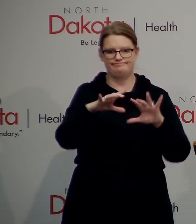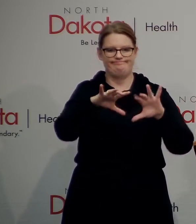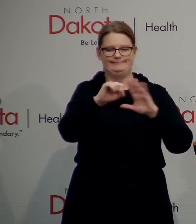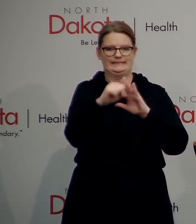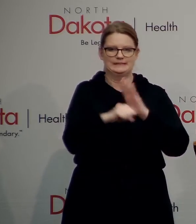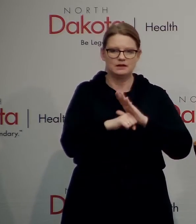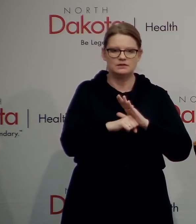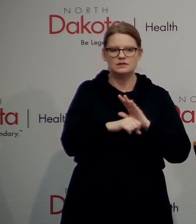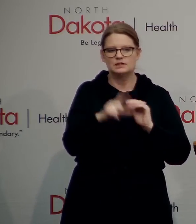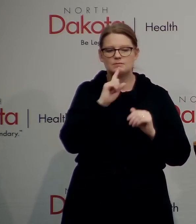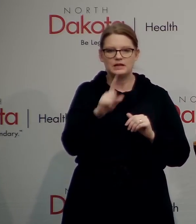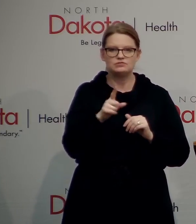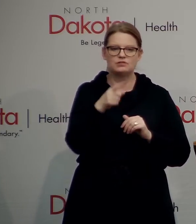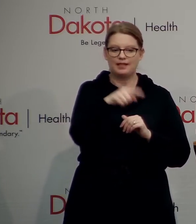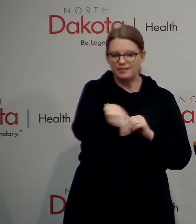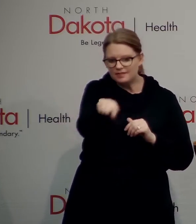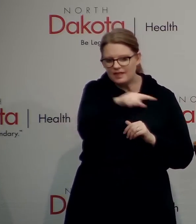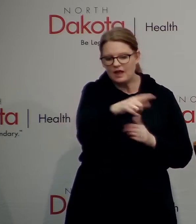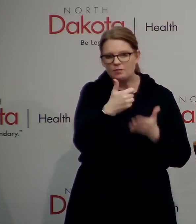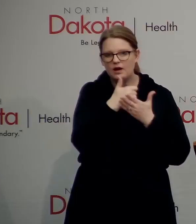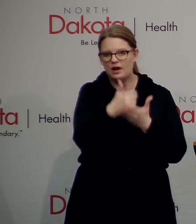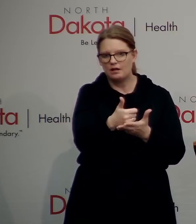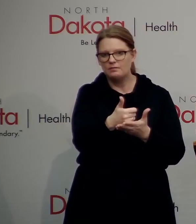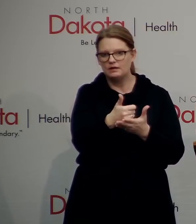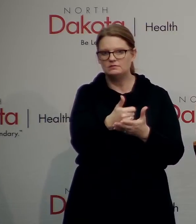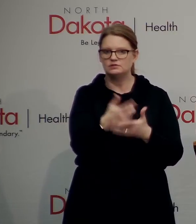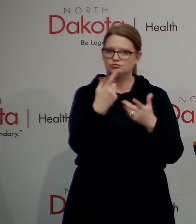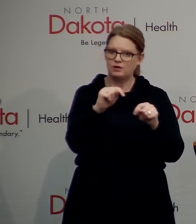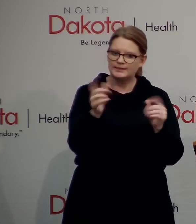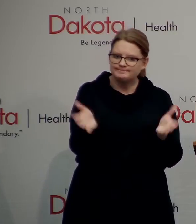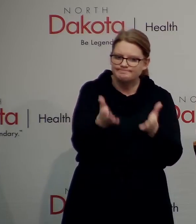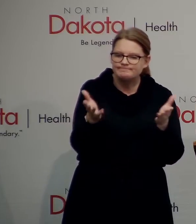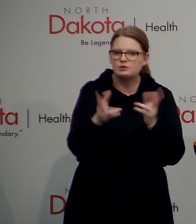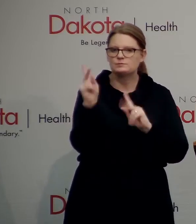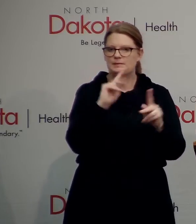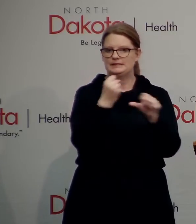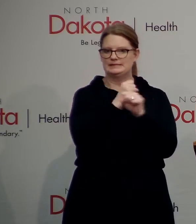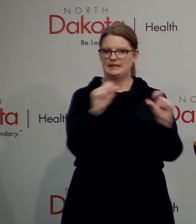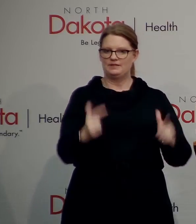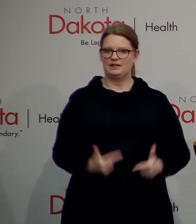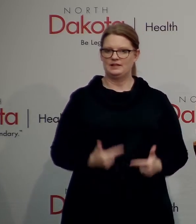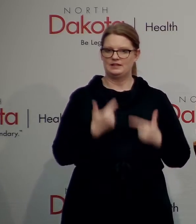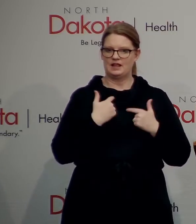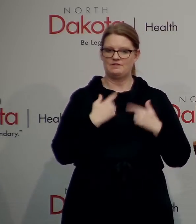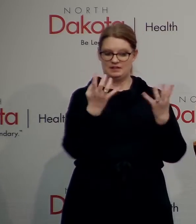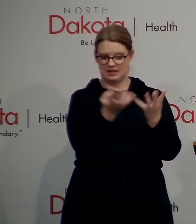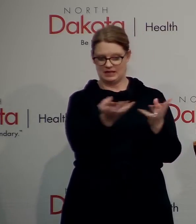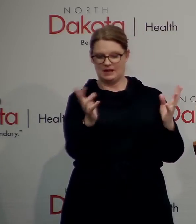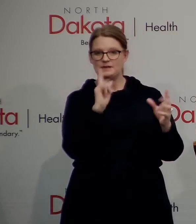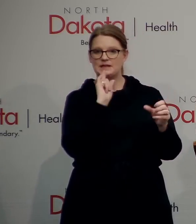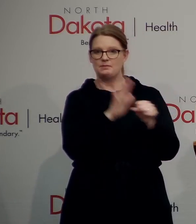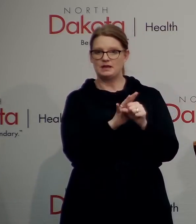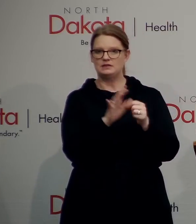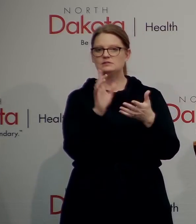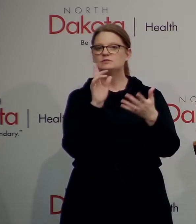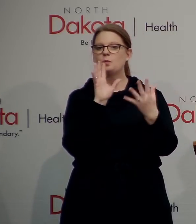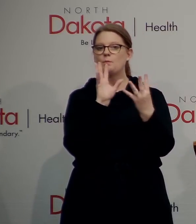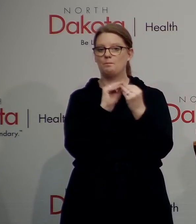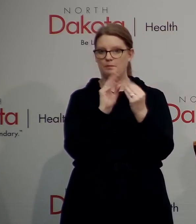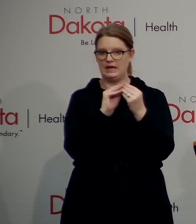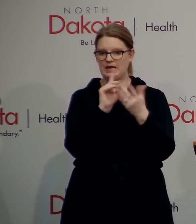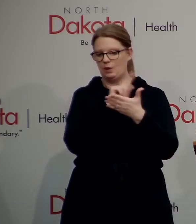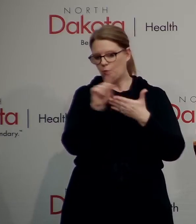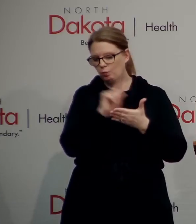sure that they were doing their part to save a life. That cabinet committed to meeting with me on a weekly basis